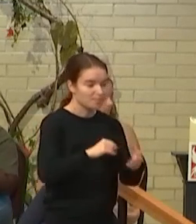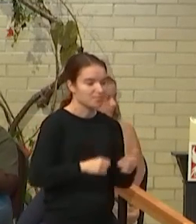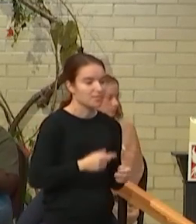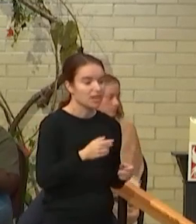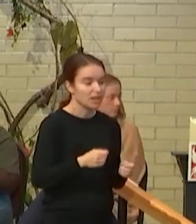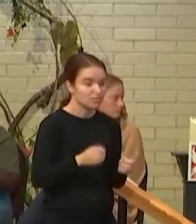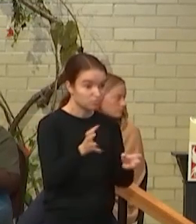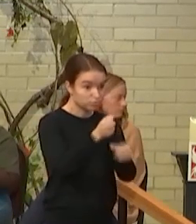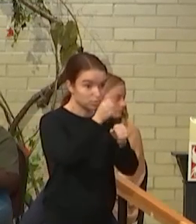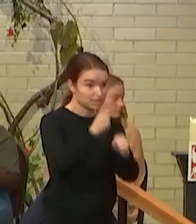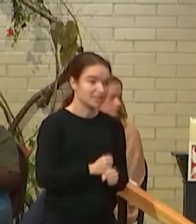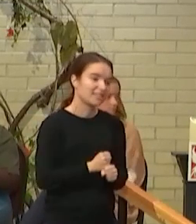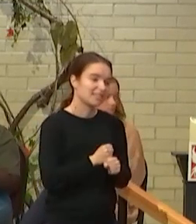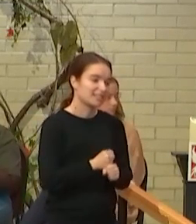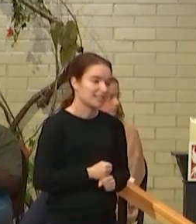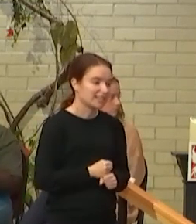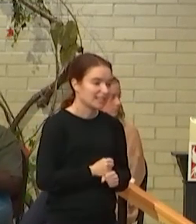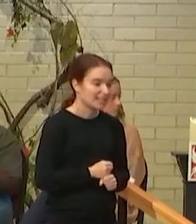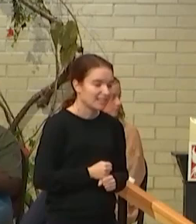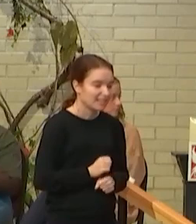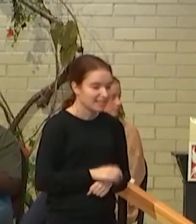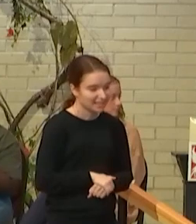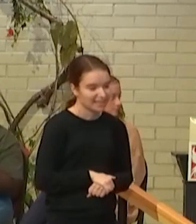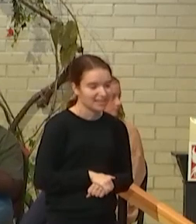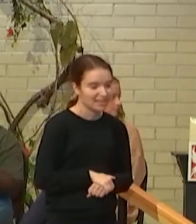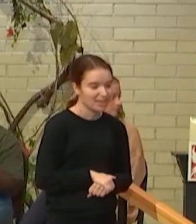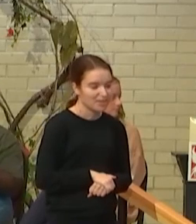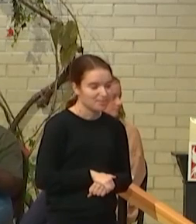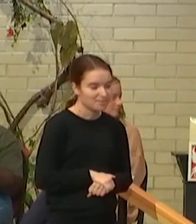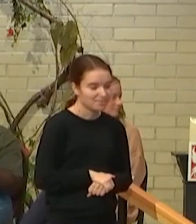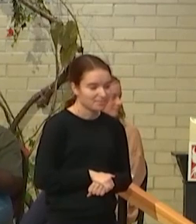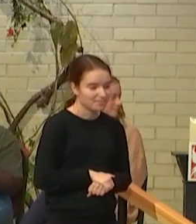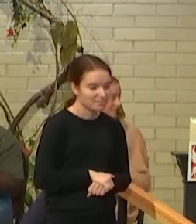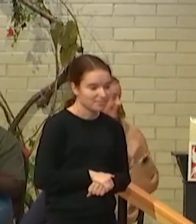prize. A drink card, I think, is what you're